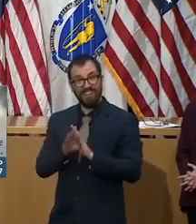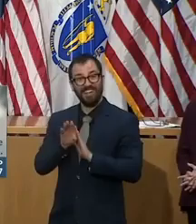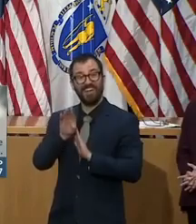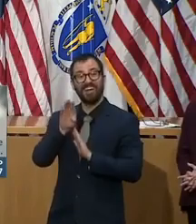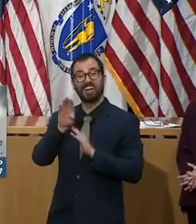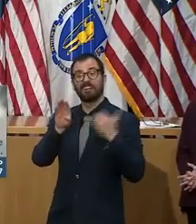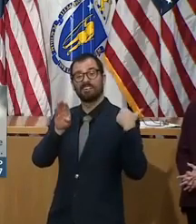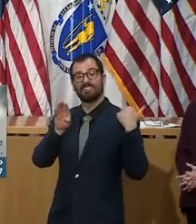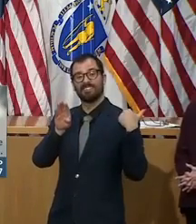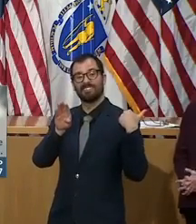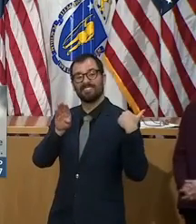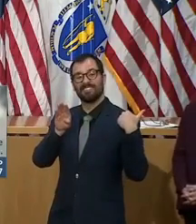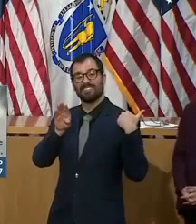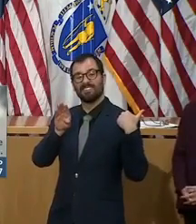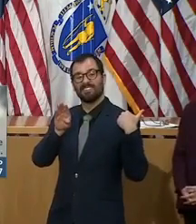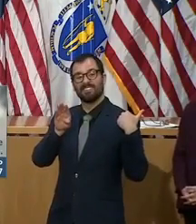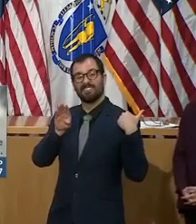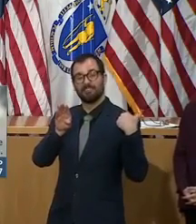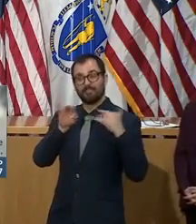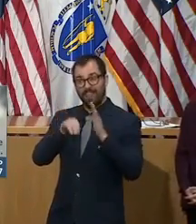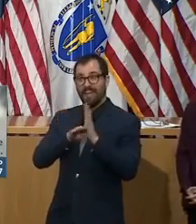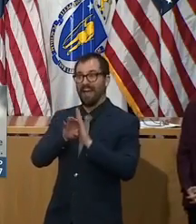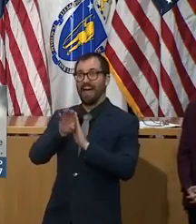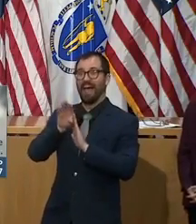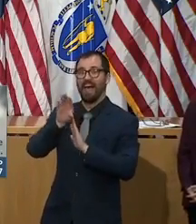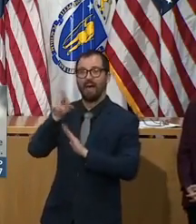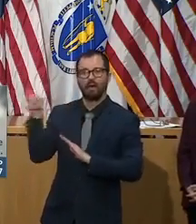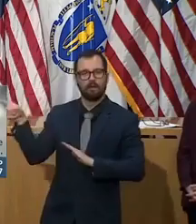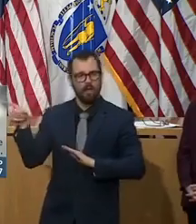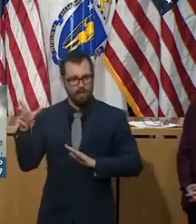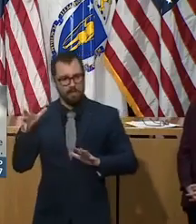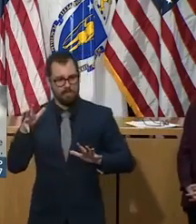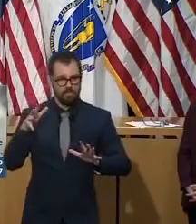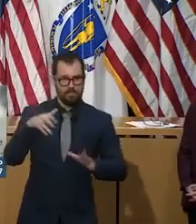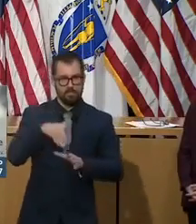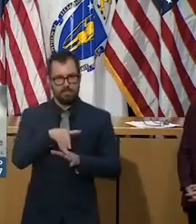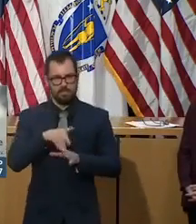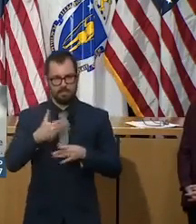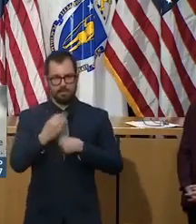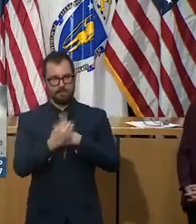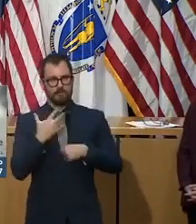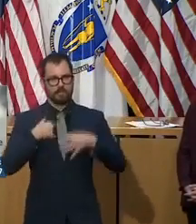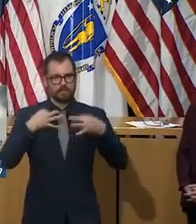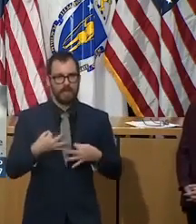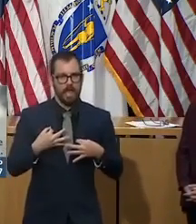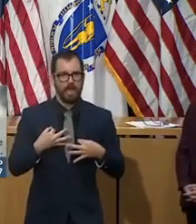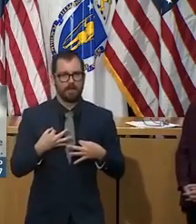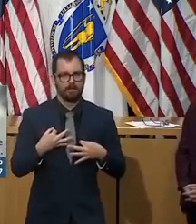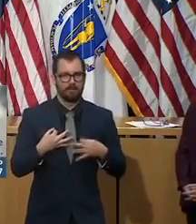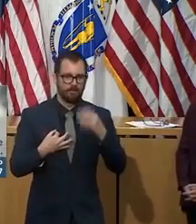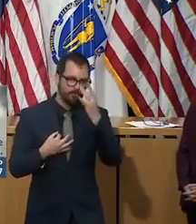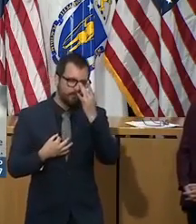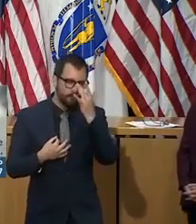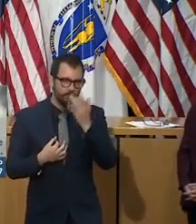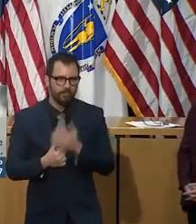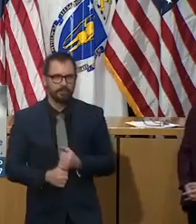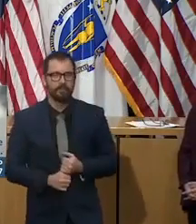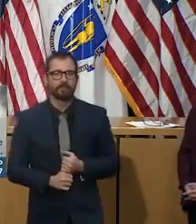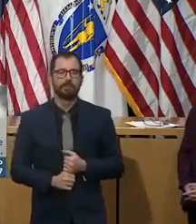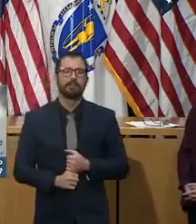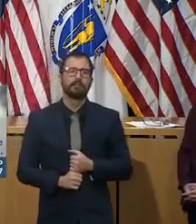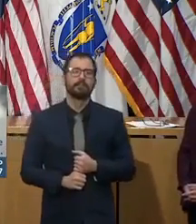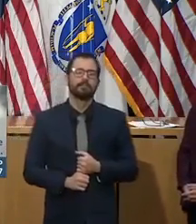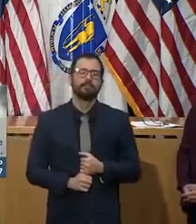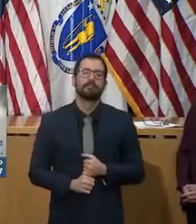but remember, we do test in places where we think we're going to find positive cases. But the other thing I would say there is if you look at that data over the course